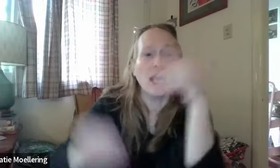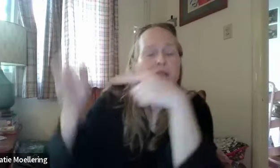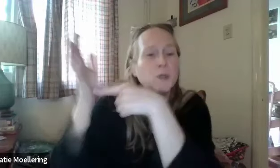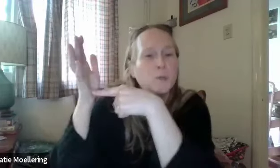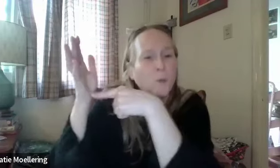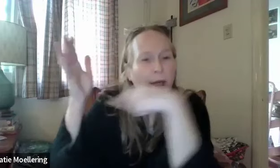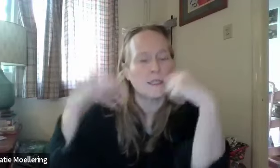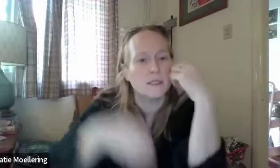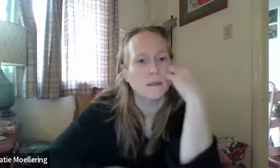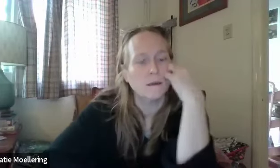signs where you point?